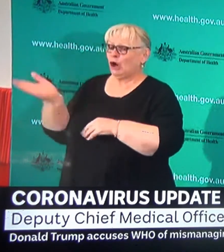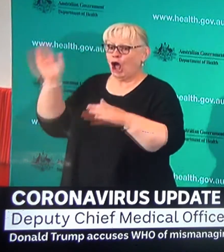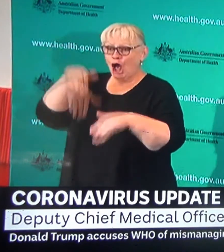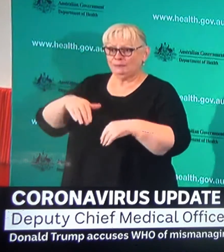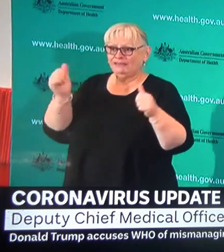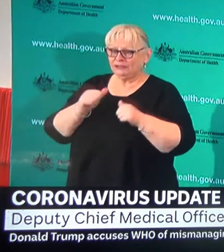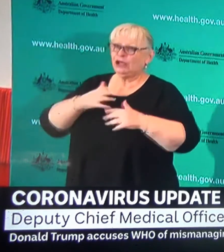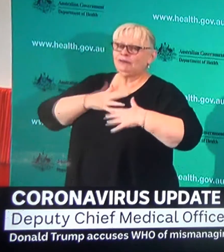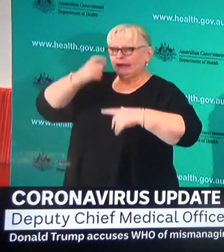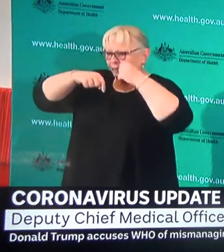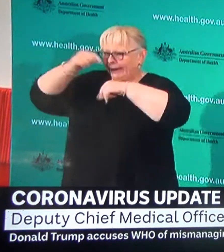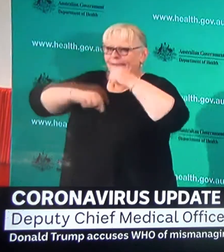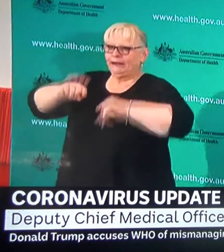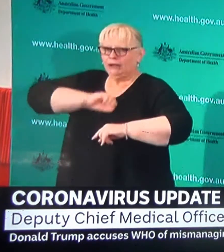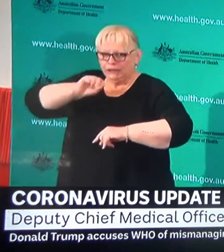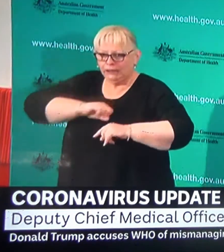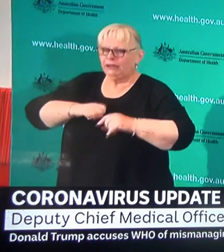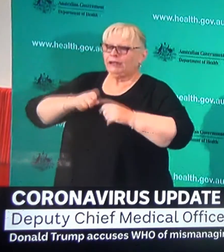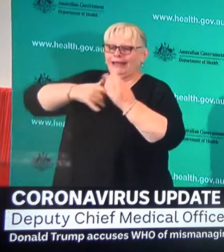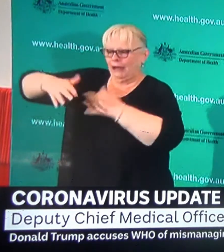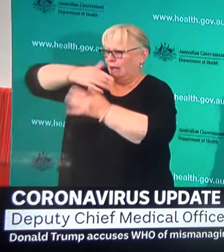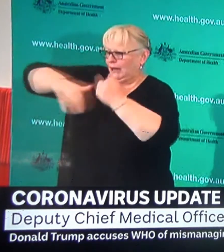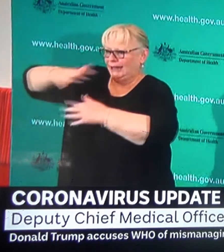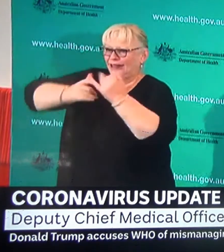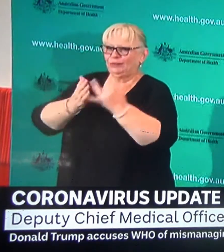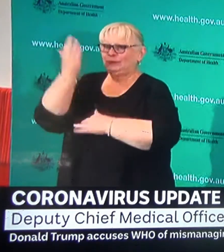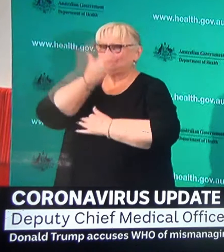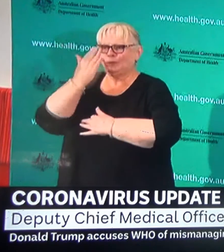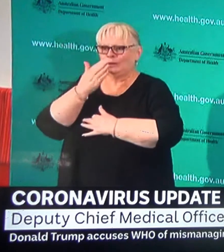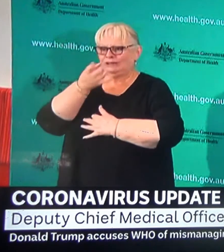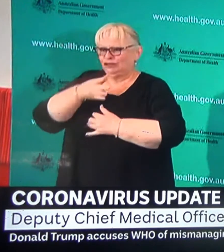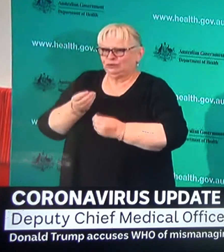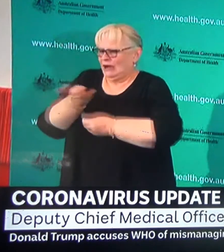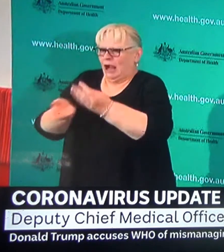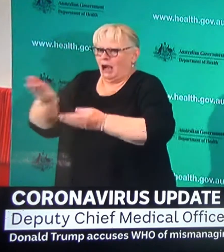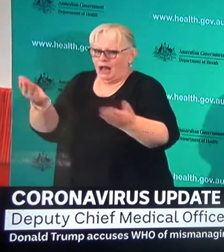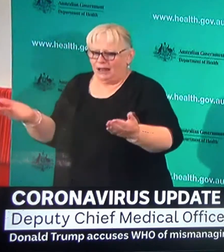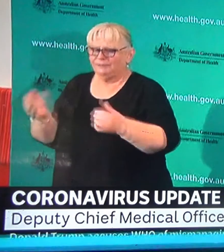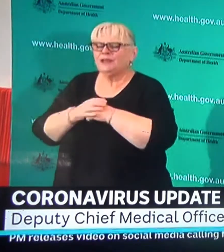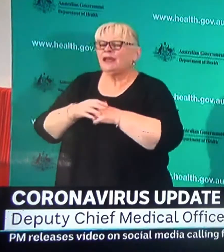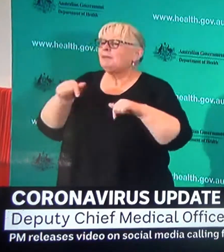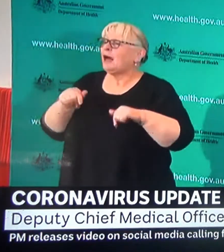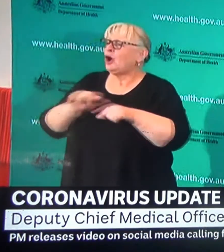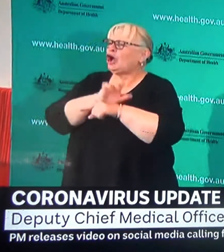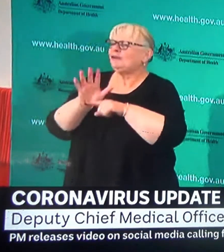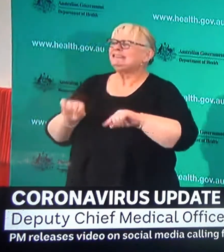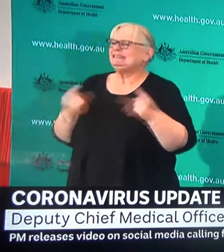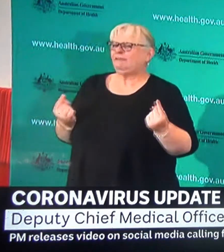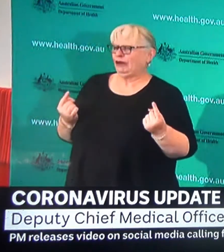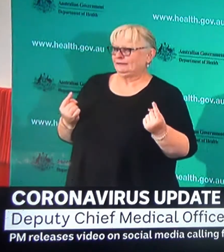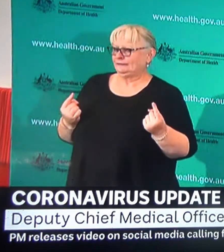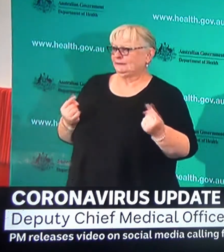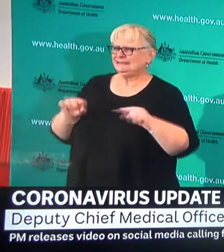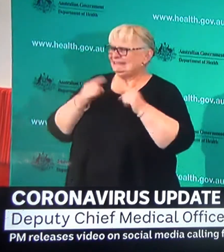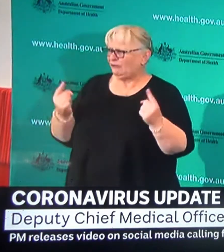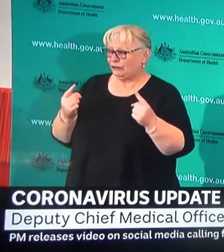home respiratory viruses and they circulate within the schools. There is something different about COVID-19. It quite